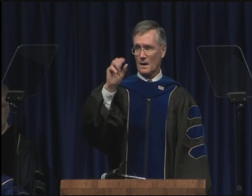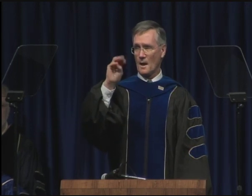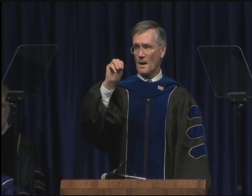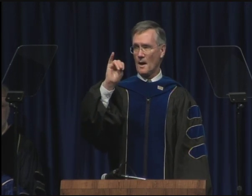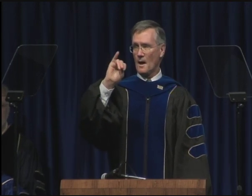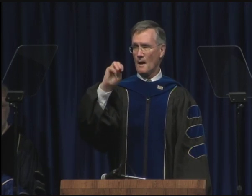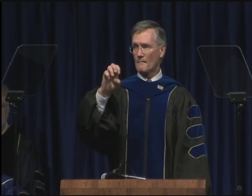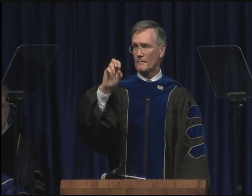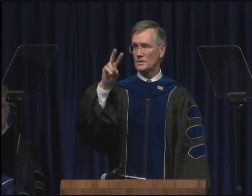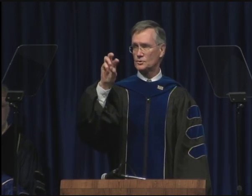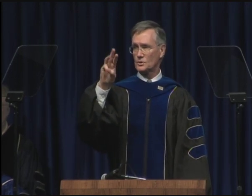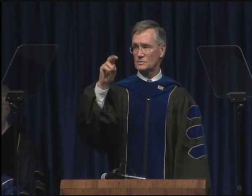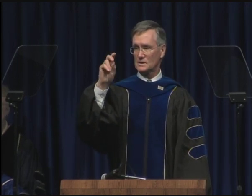Dr. Monica Majewski.